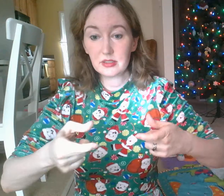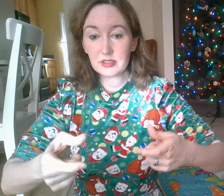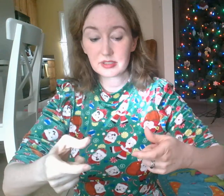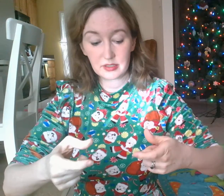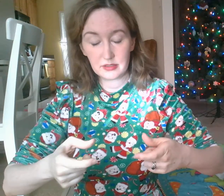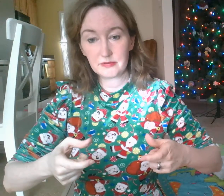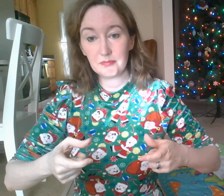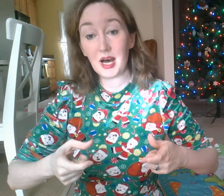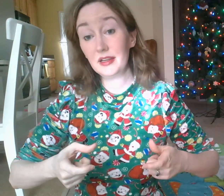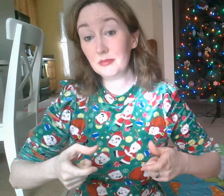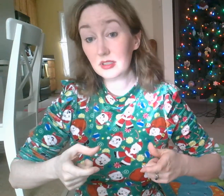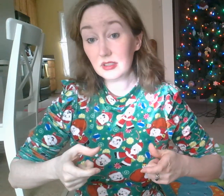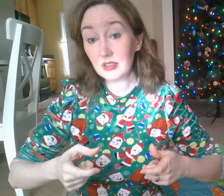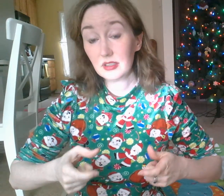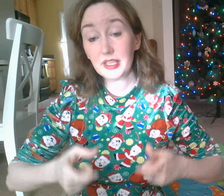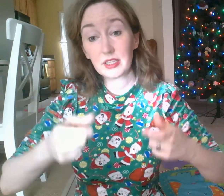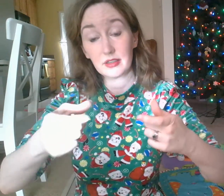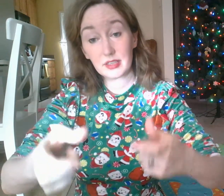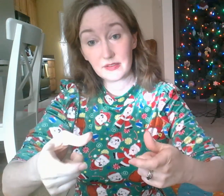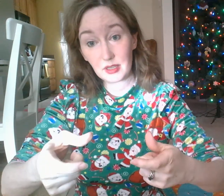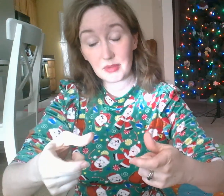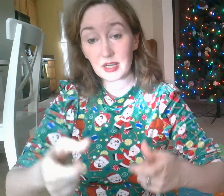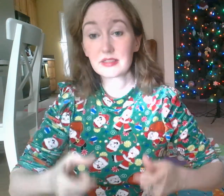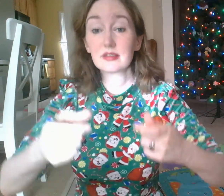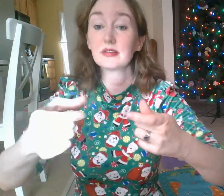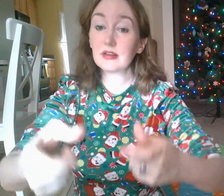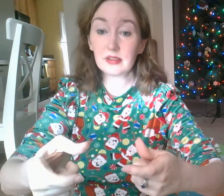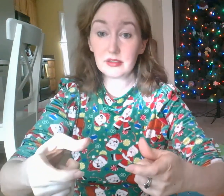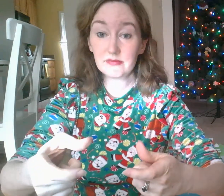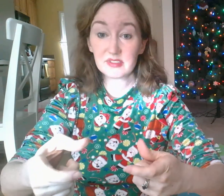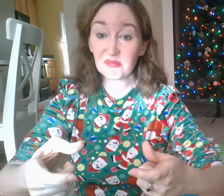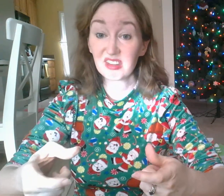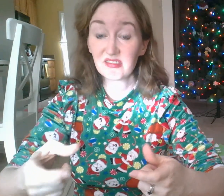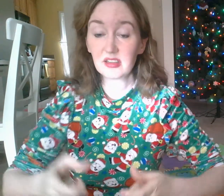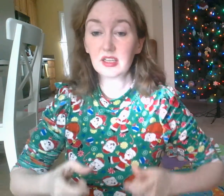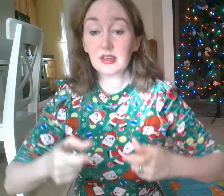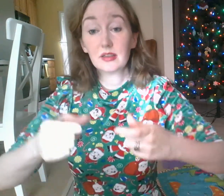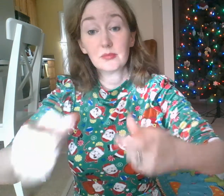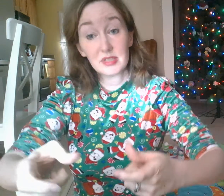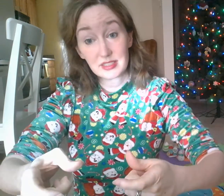you just kind of mime like you're giving a box or a little something. Present.